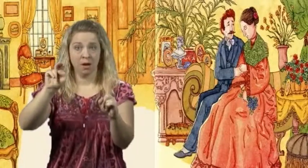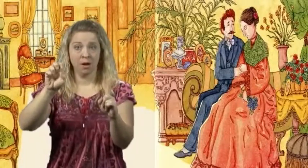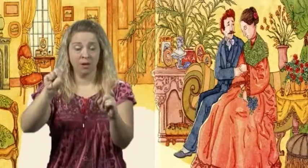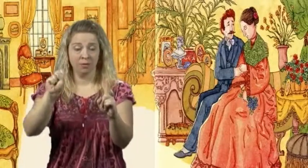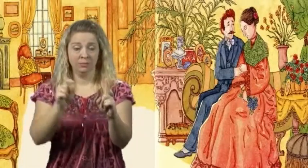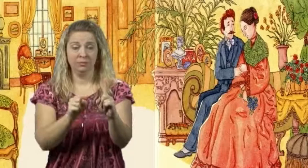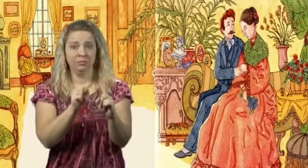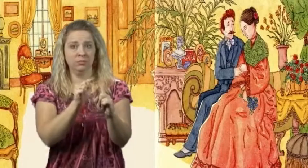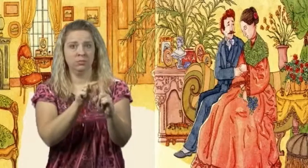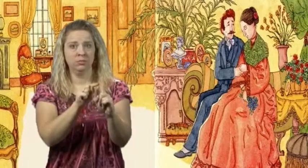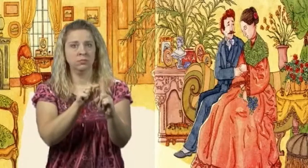adored.